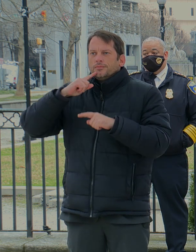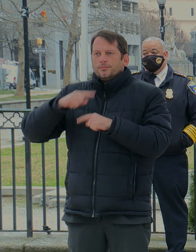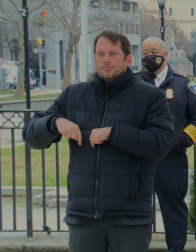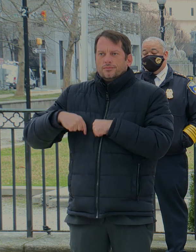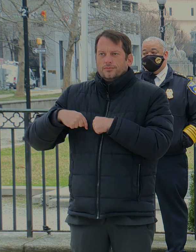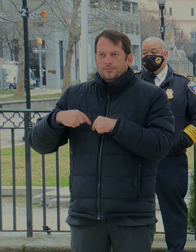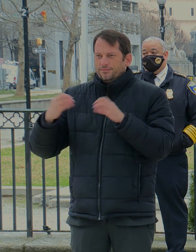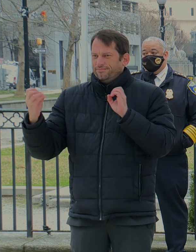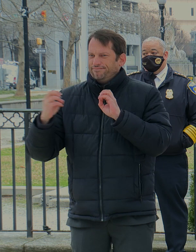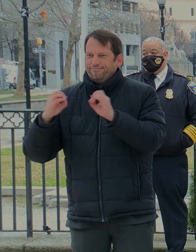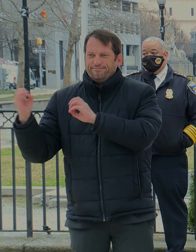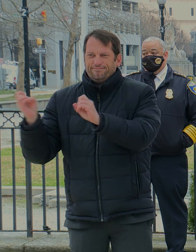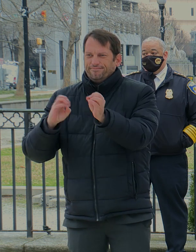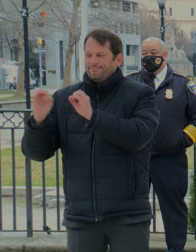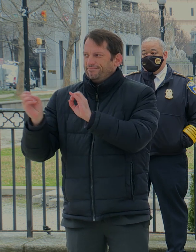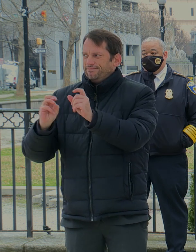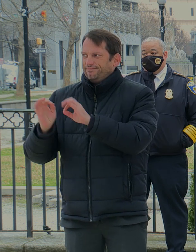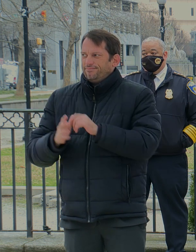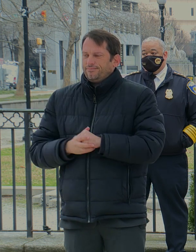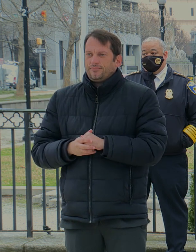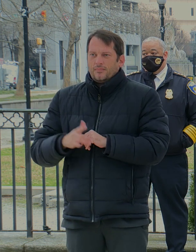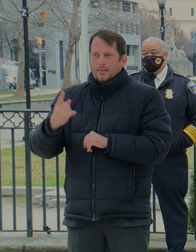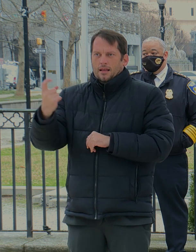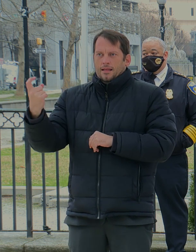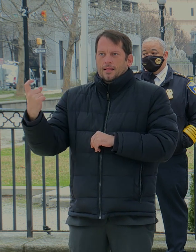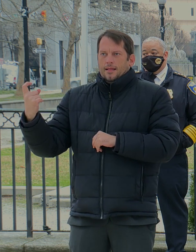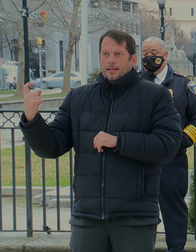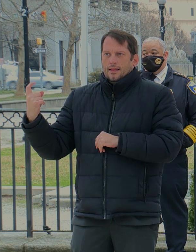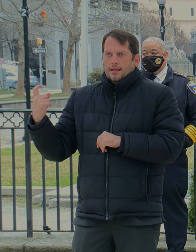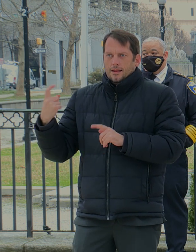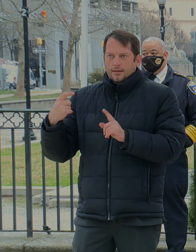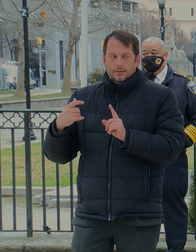Shorty. Hold tight for a second.